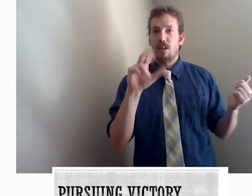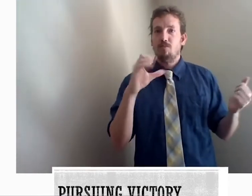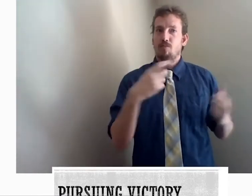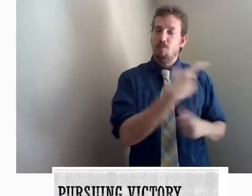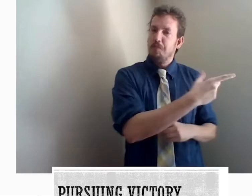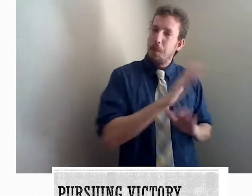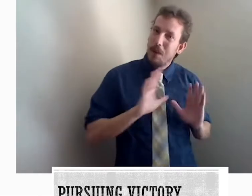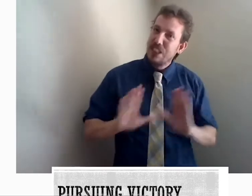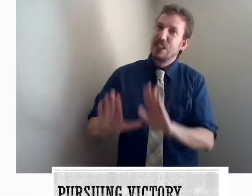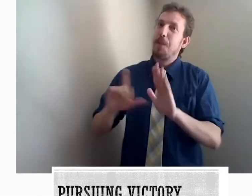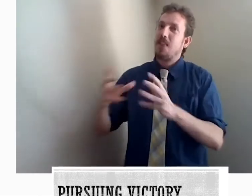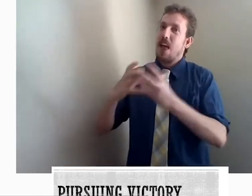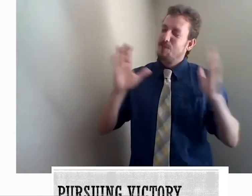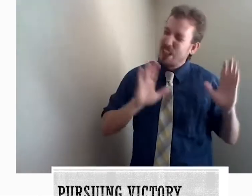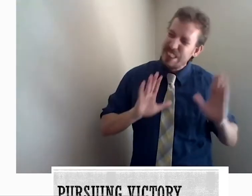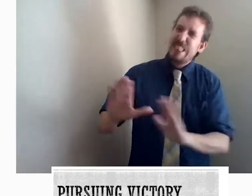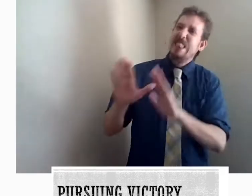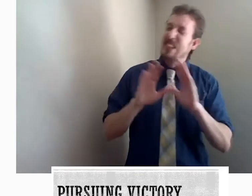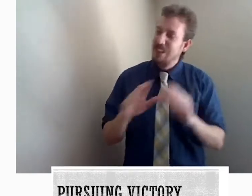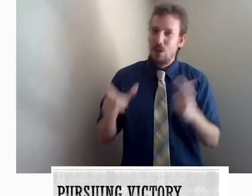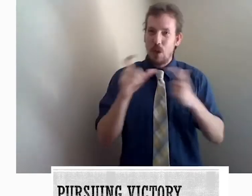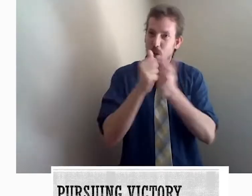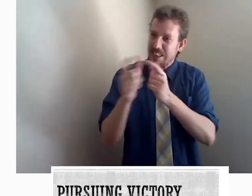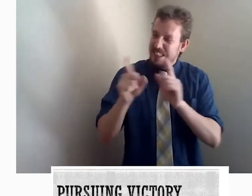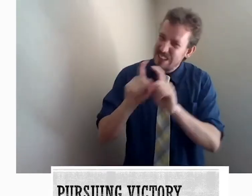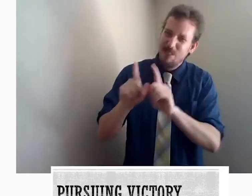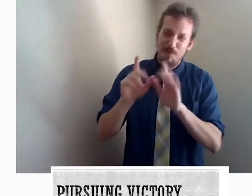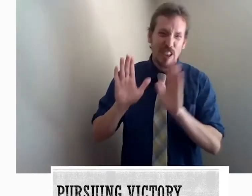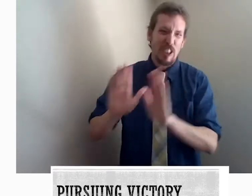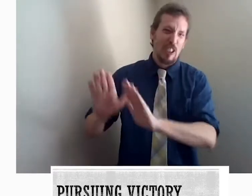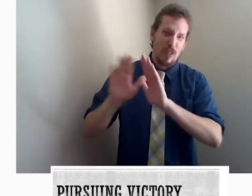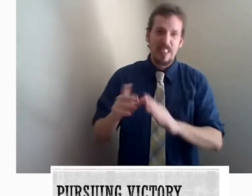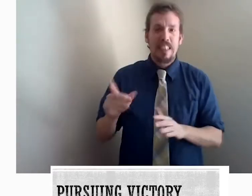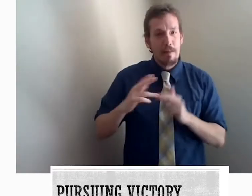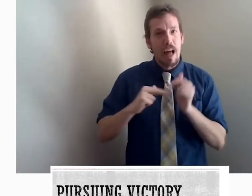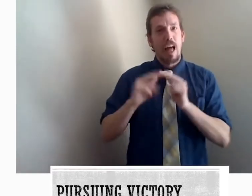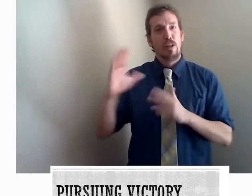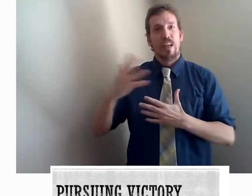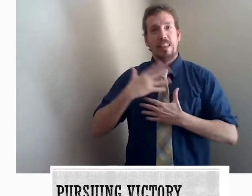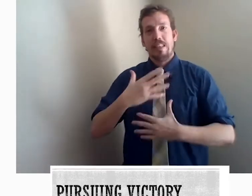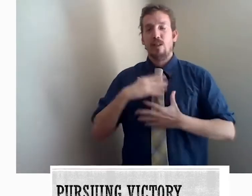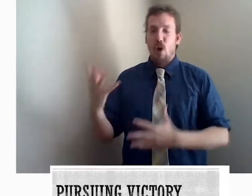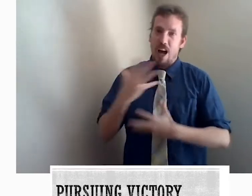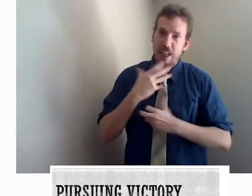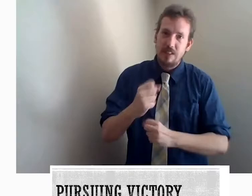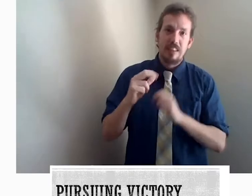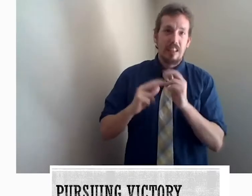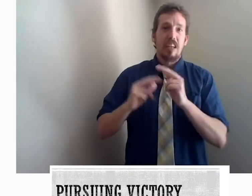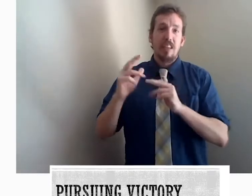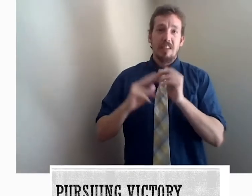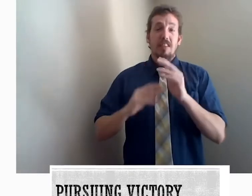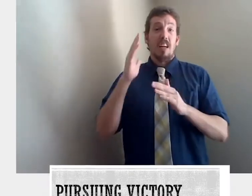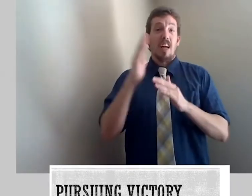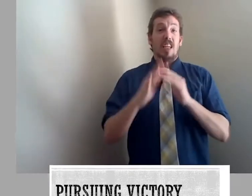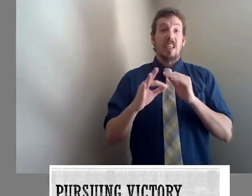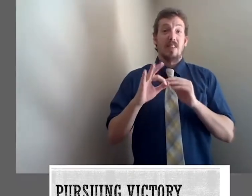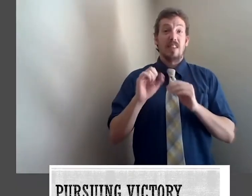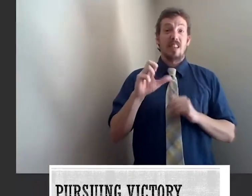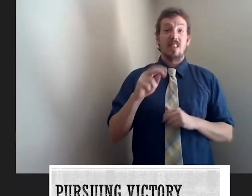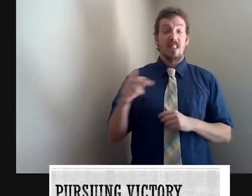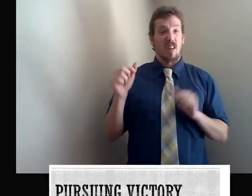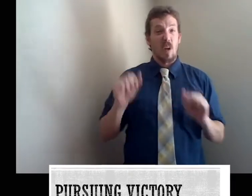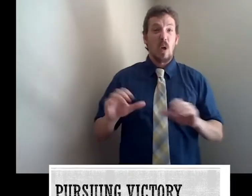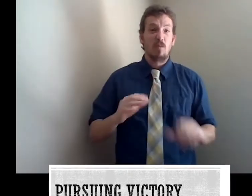sure enough, with my assistant coach's help, Coach Janusz, he really pushed him to his limits, his conditioning,